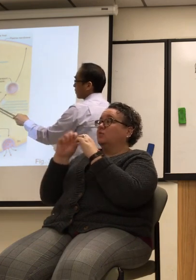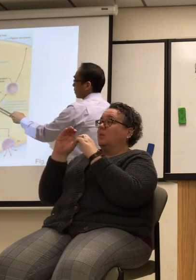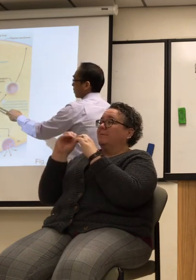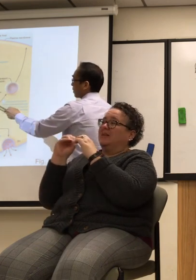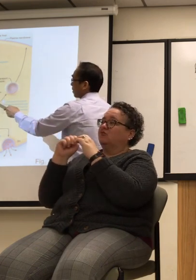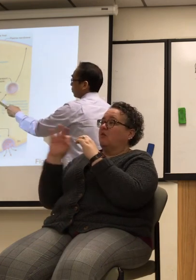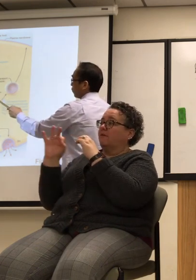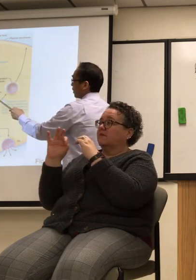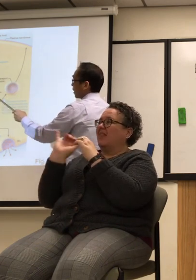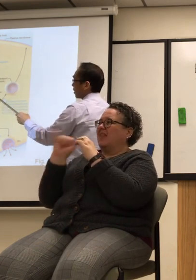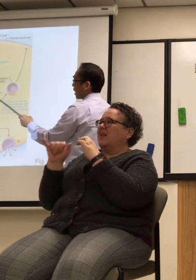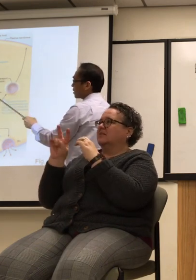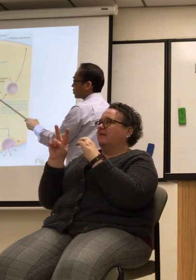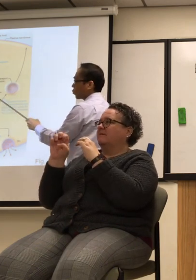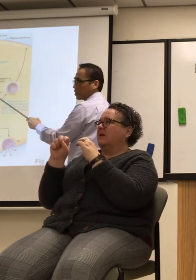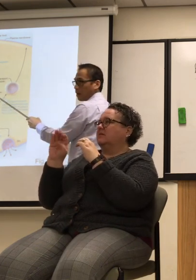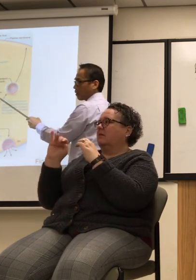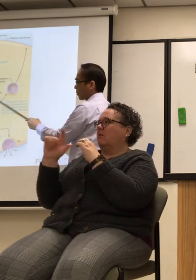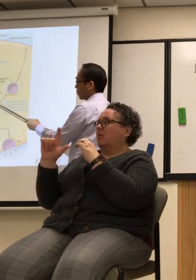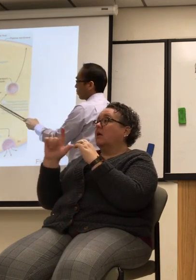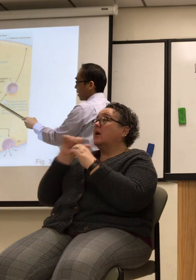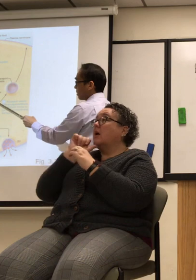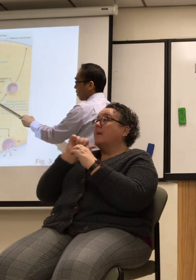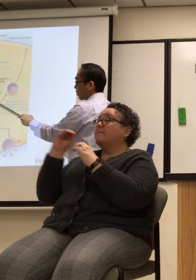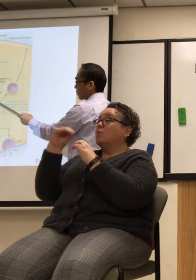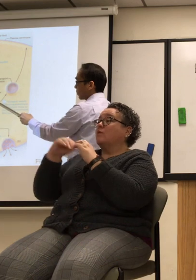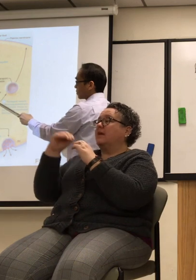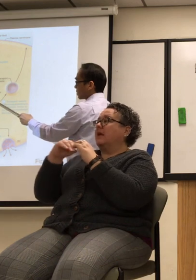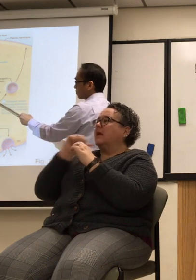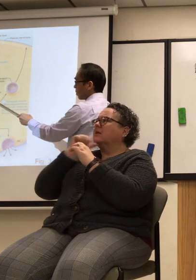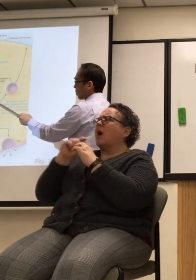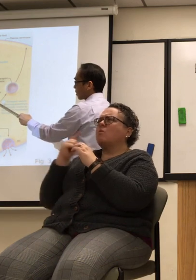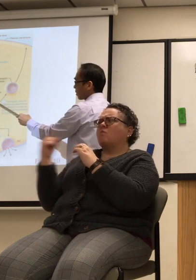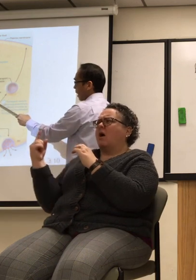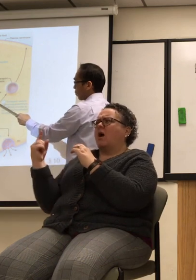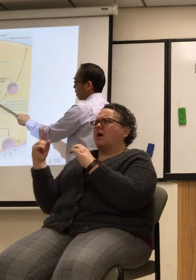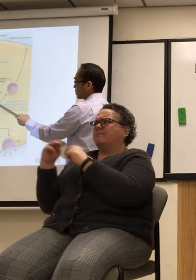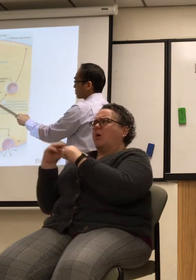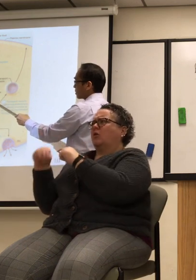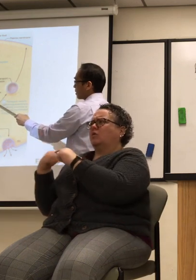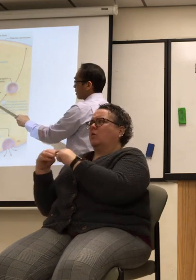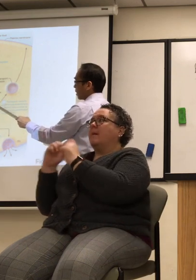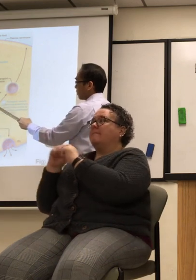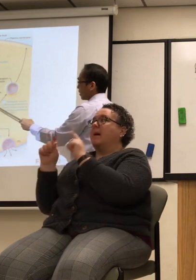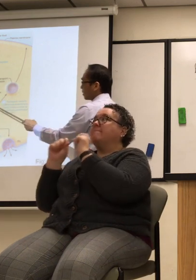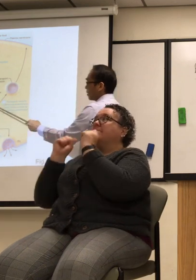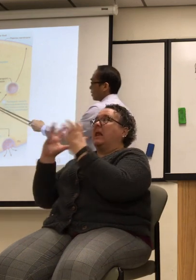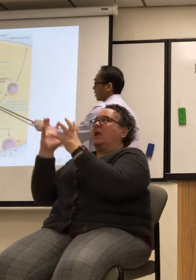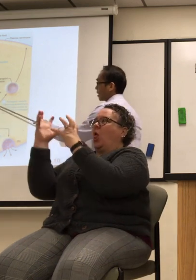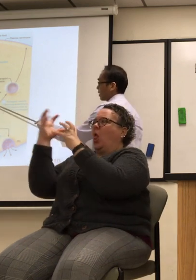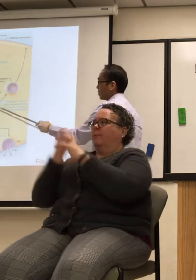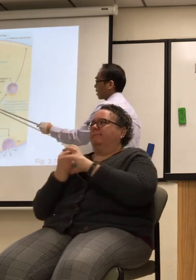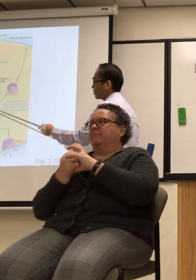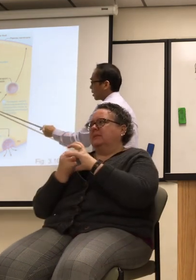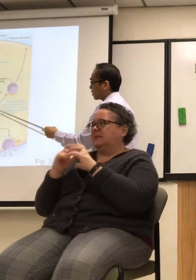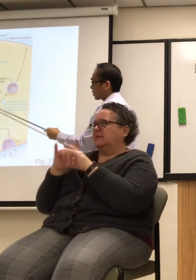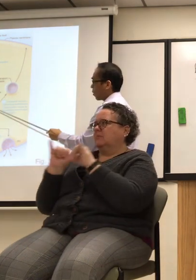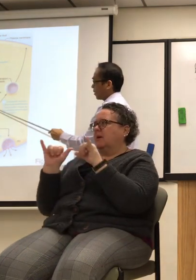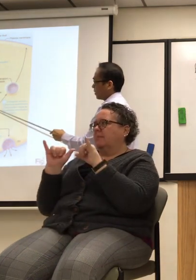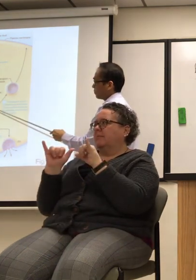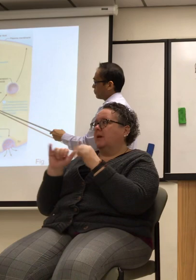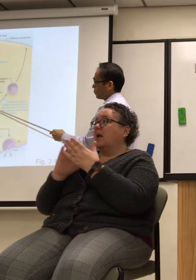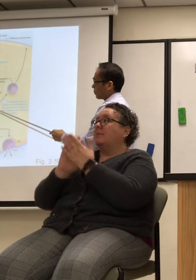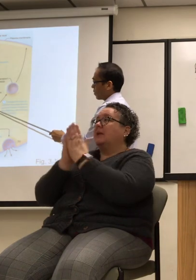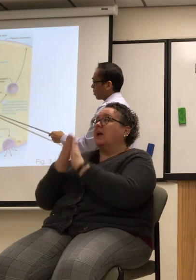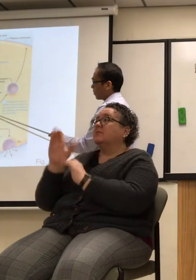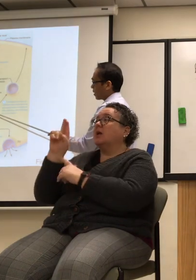vesicle, moving in not just one molecule, many molecules in bulk at once. And then it becomes